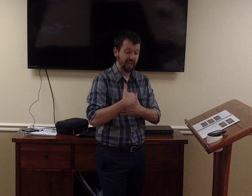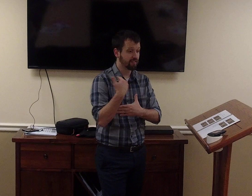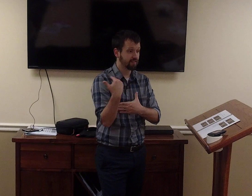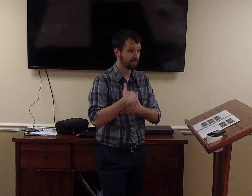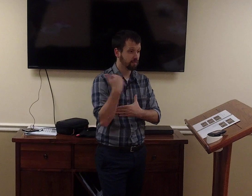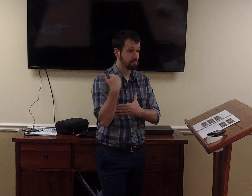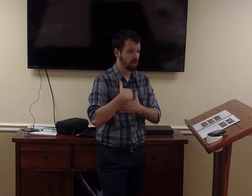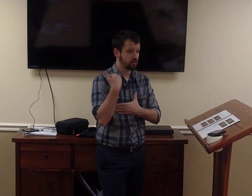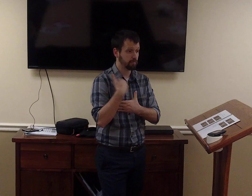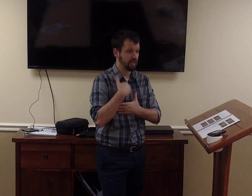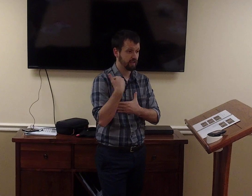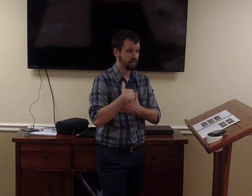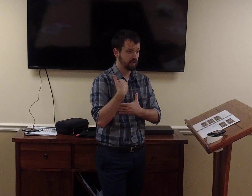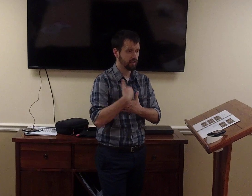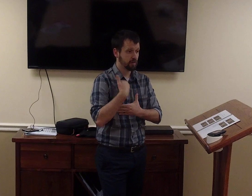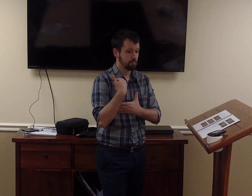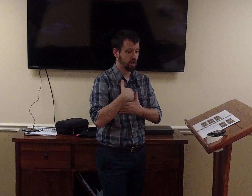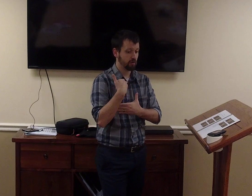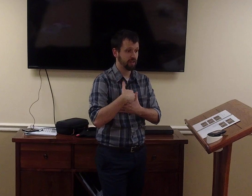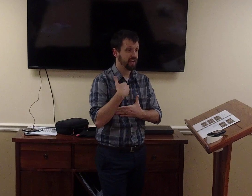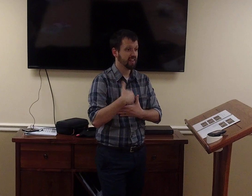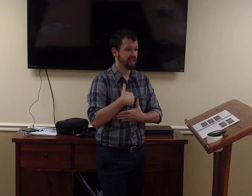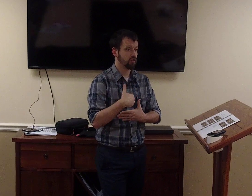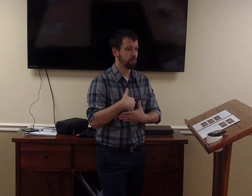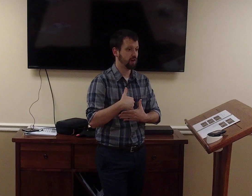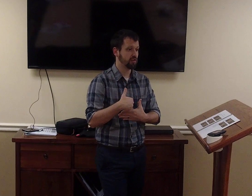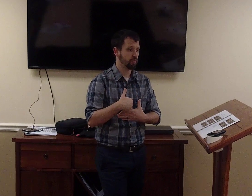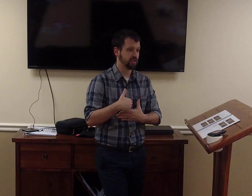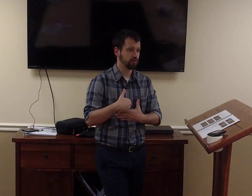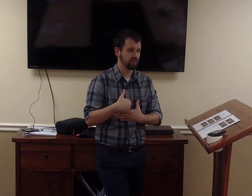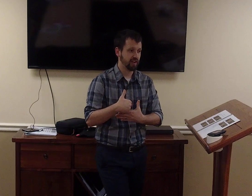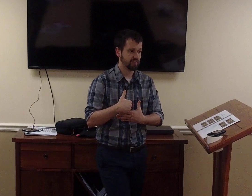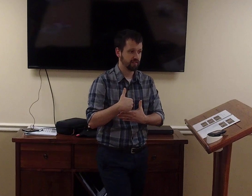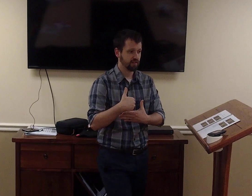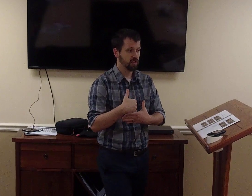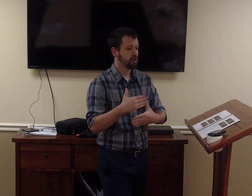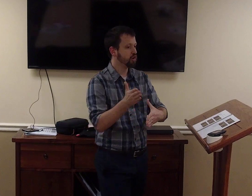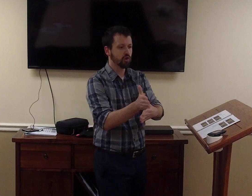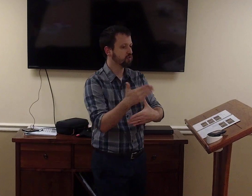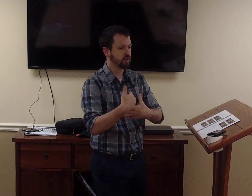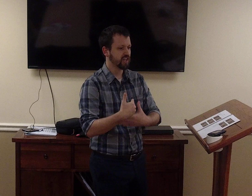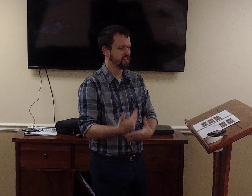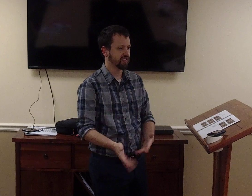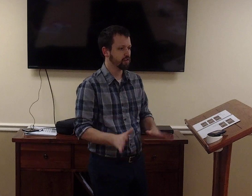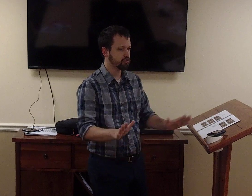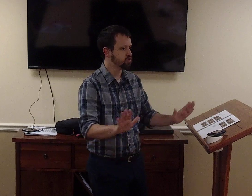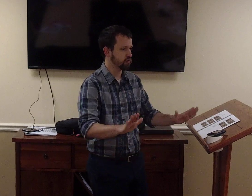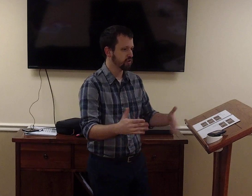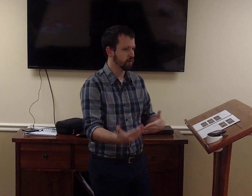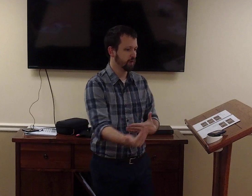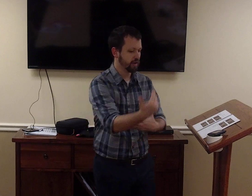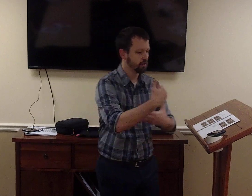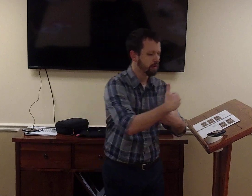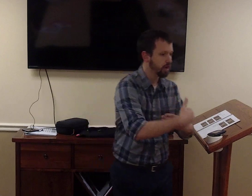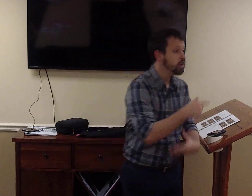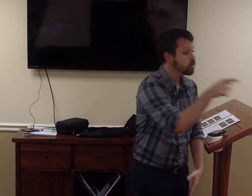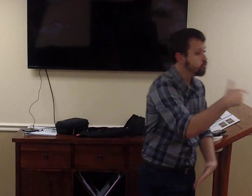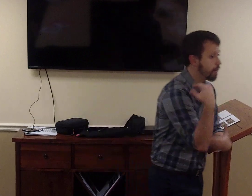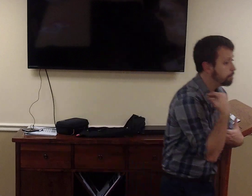Yes. Bothering me. Bothering me. That's the whole point of the directional signs. No, you don't switch hands like that. You just do it the one way. You are